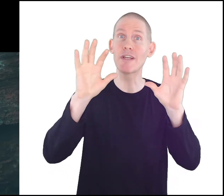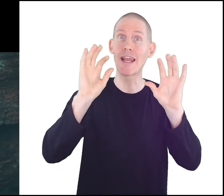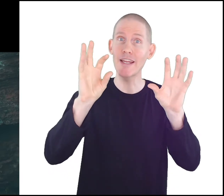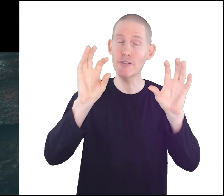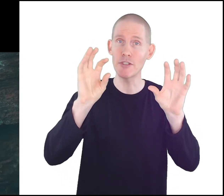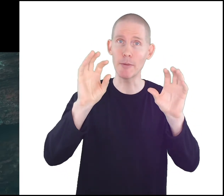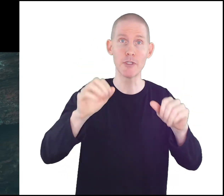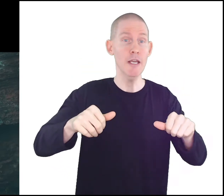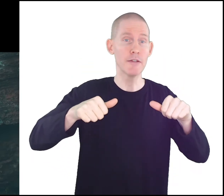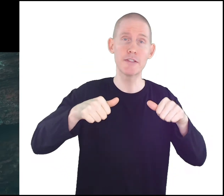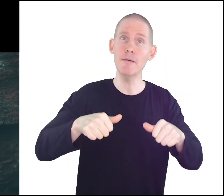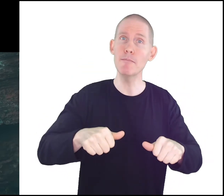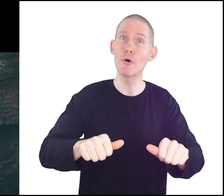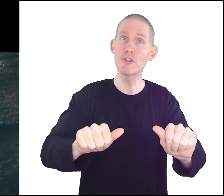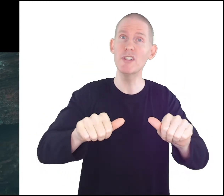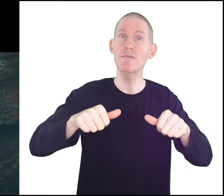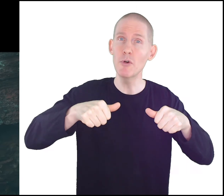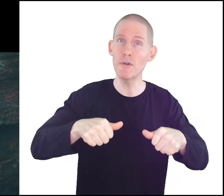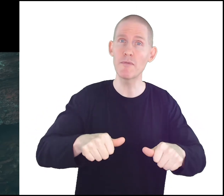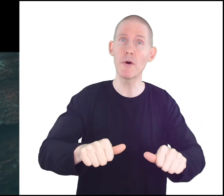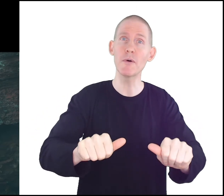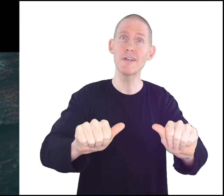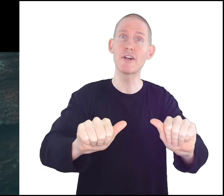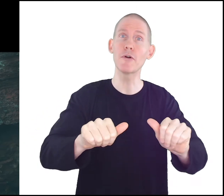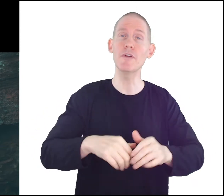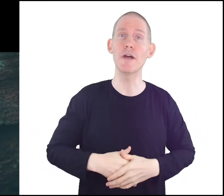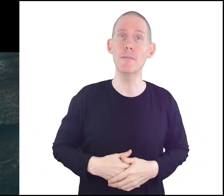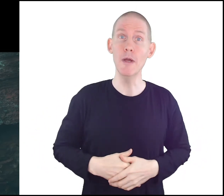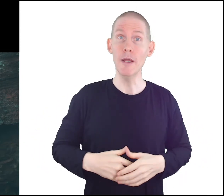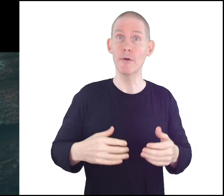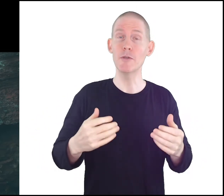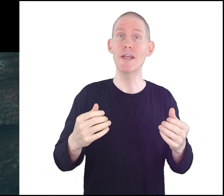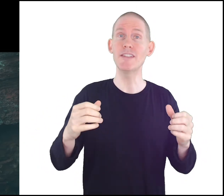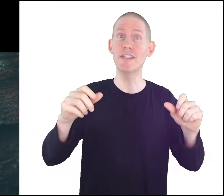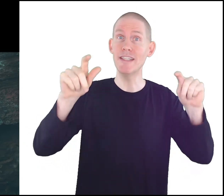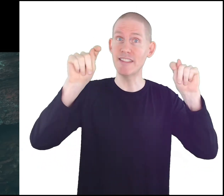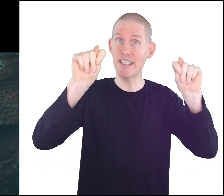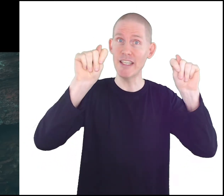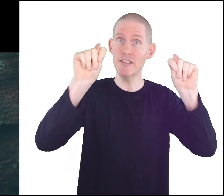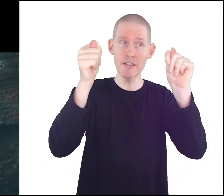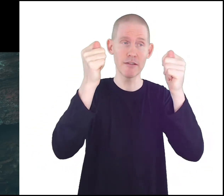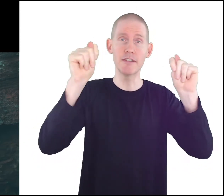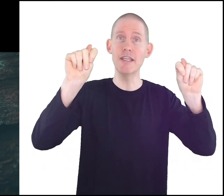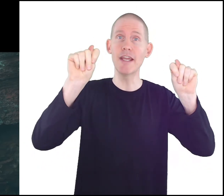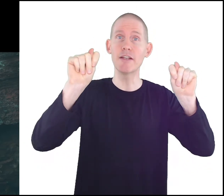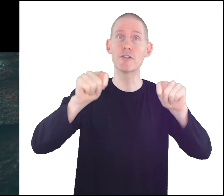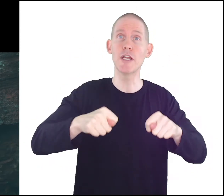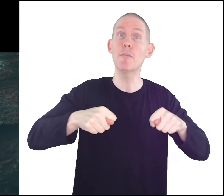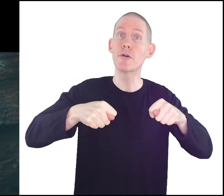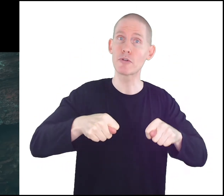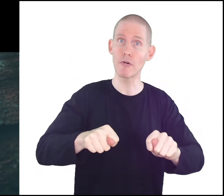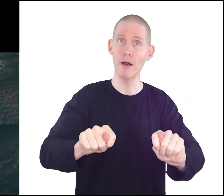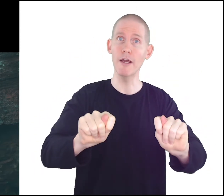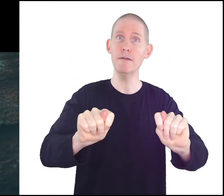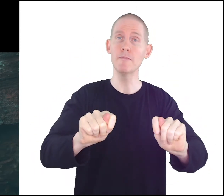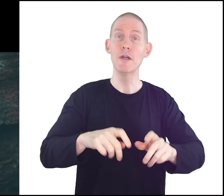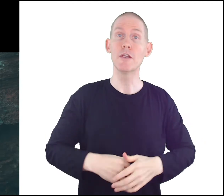hand shapes. The same motion, moving forward and curving up, but you may see T's, the T hand shape, try. You may